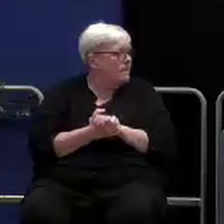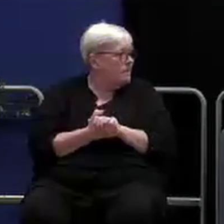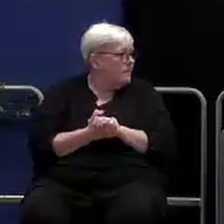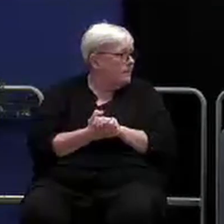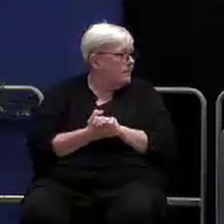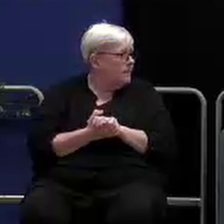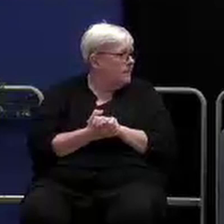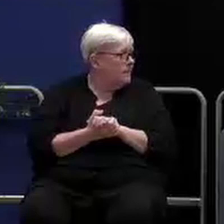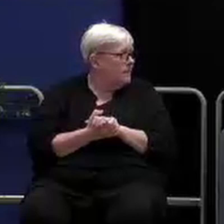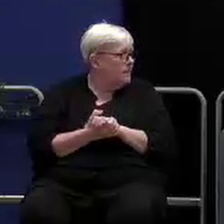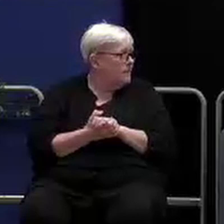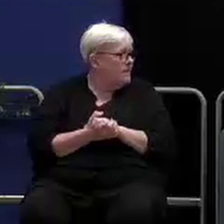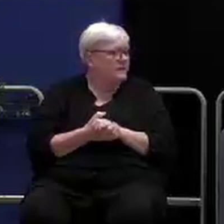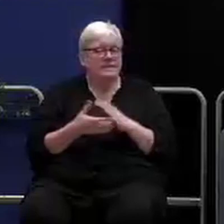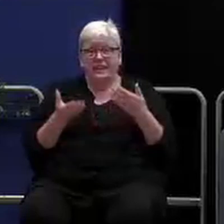This gives me hope.